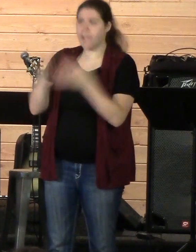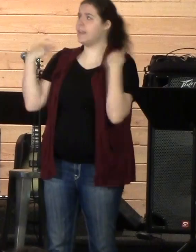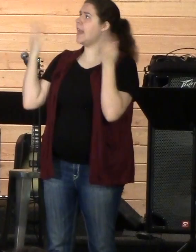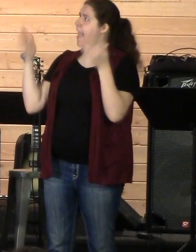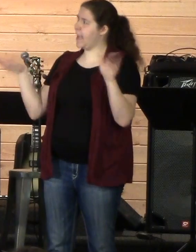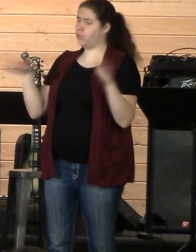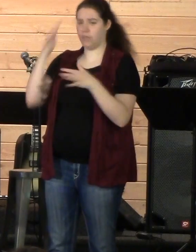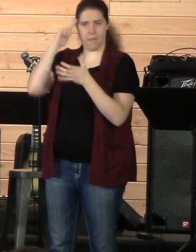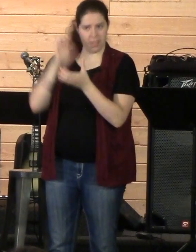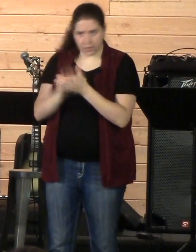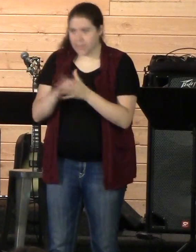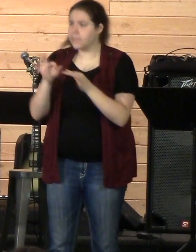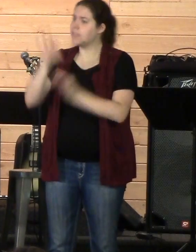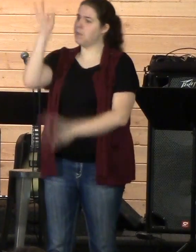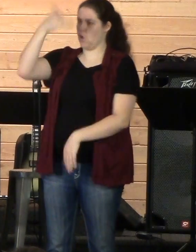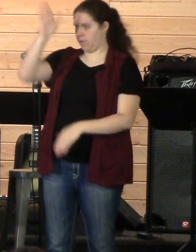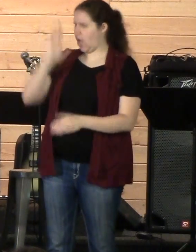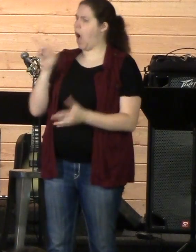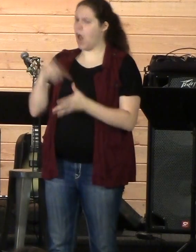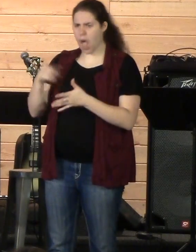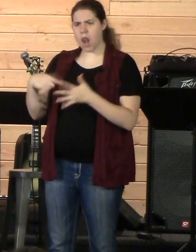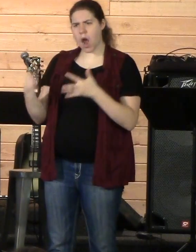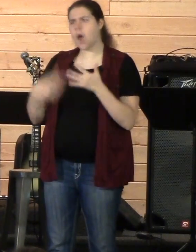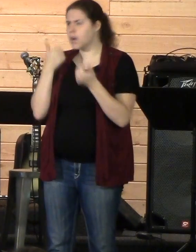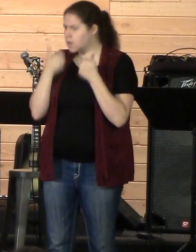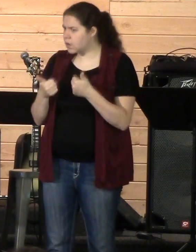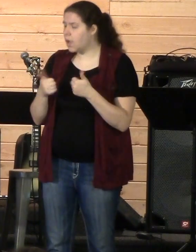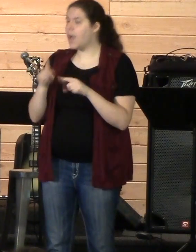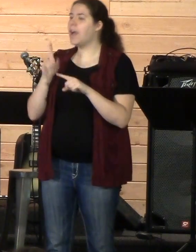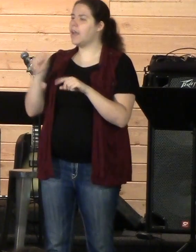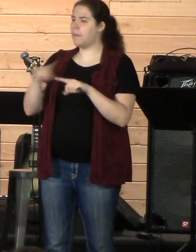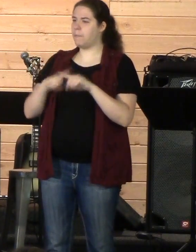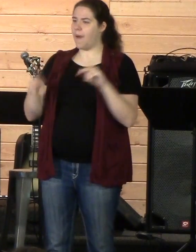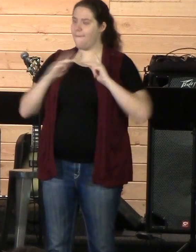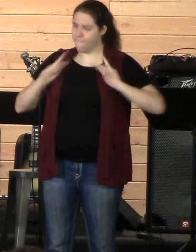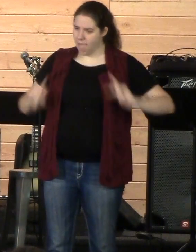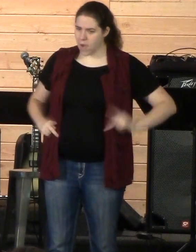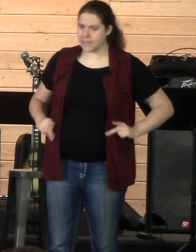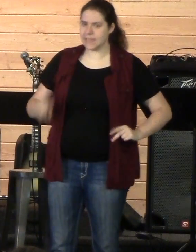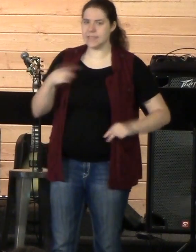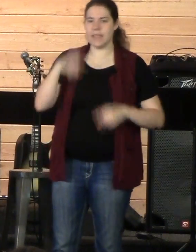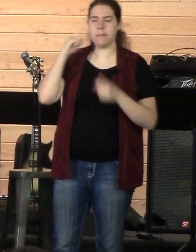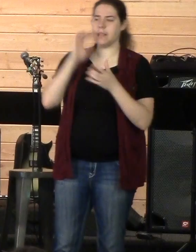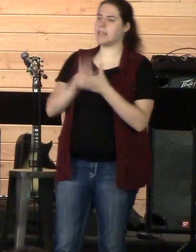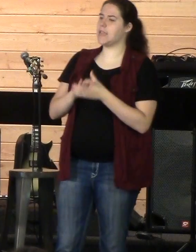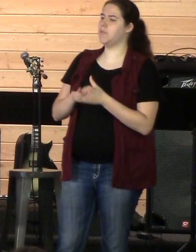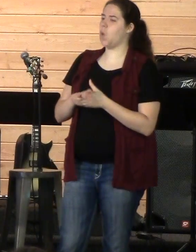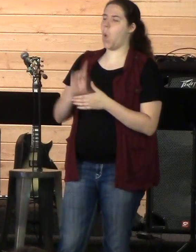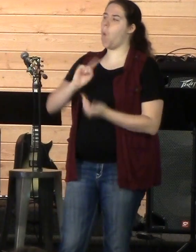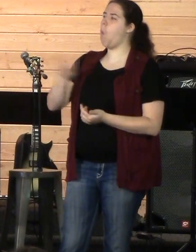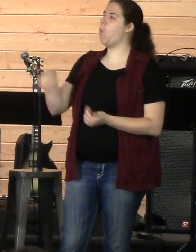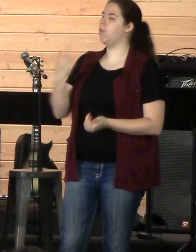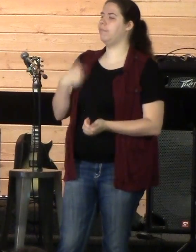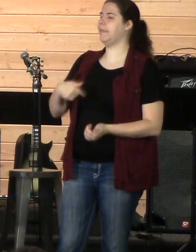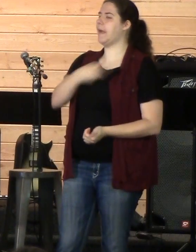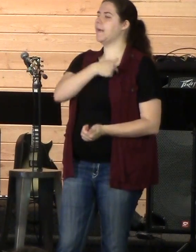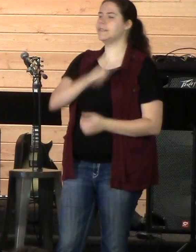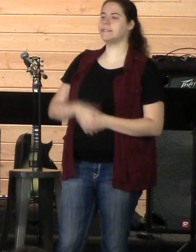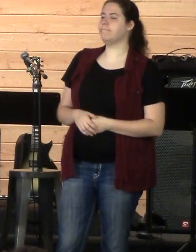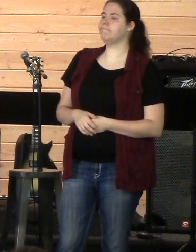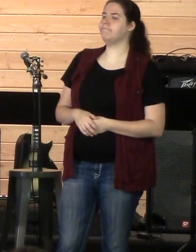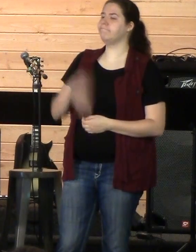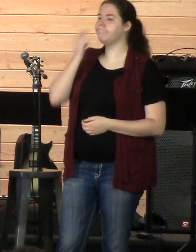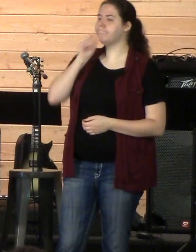the Spirit of God. But they believed like they were it. Oh, I hope we